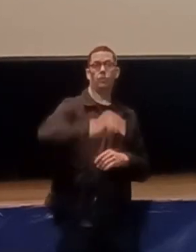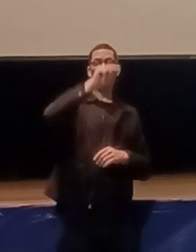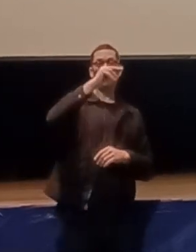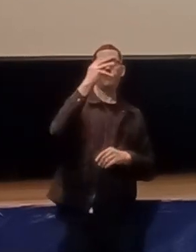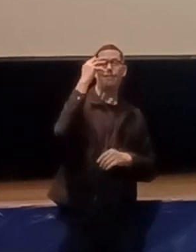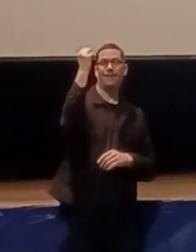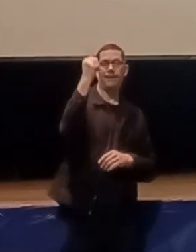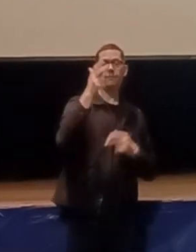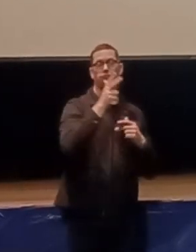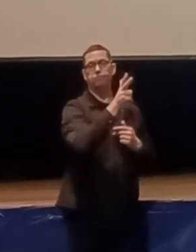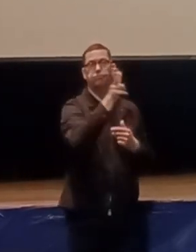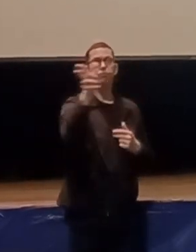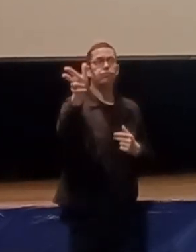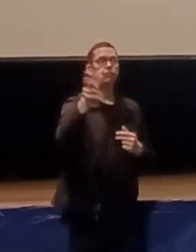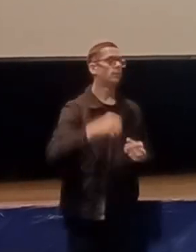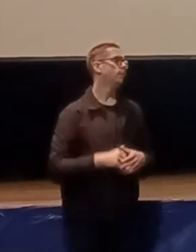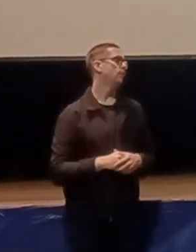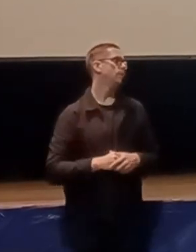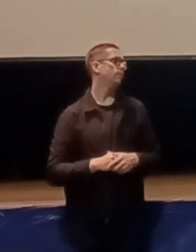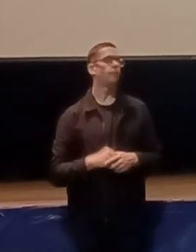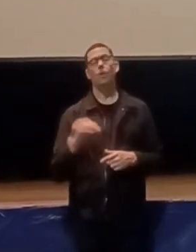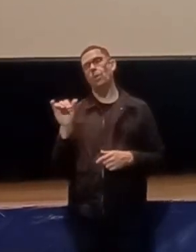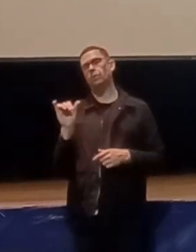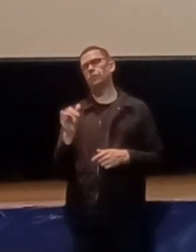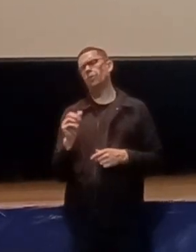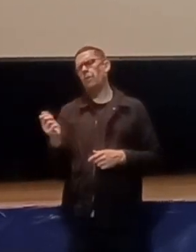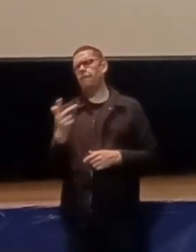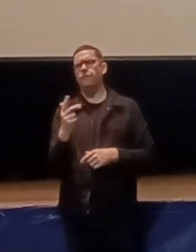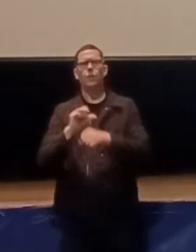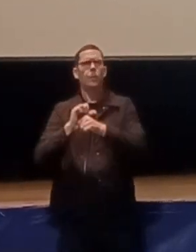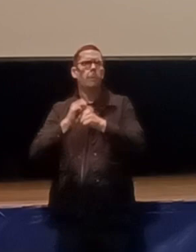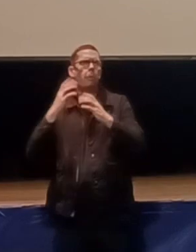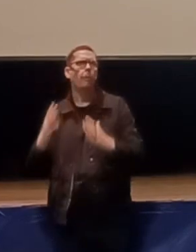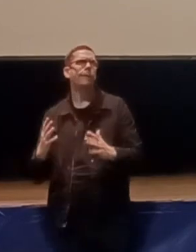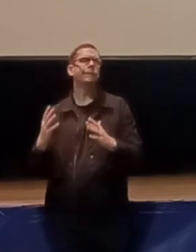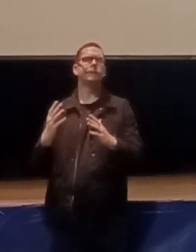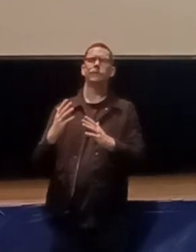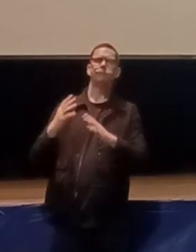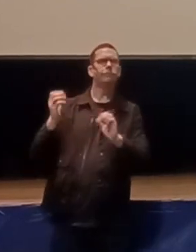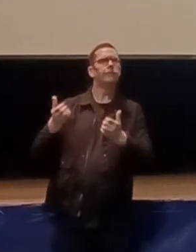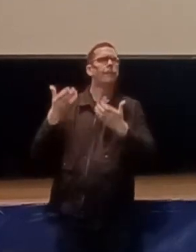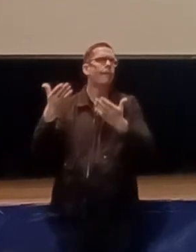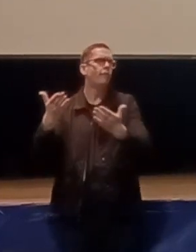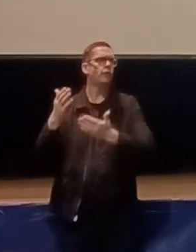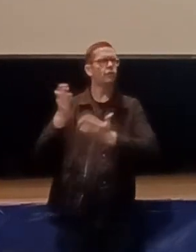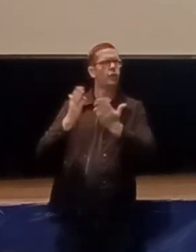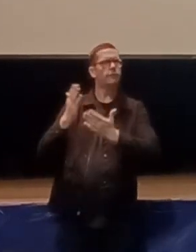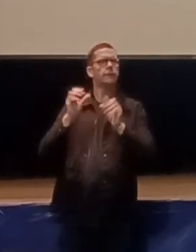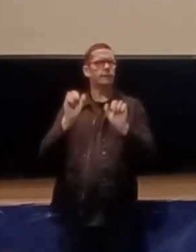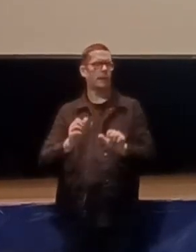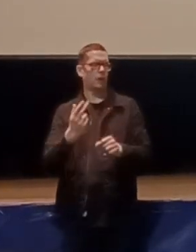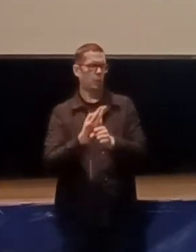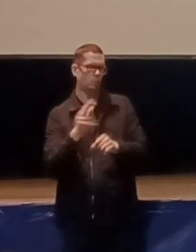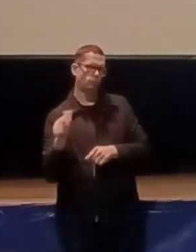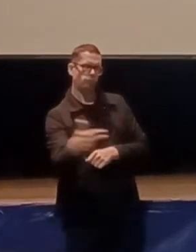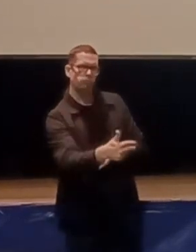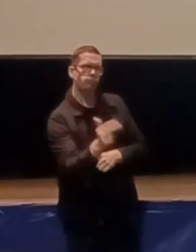serve as access for a small number of employees as well as delivery and services. Those